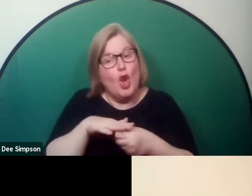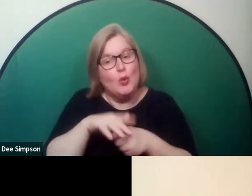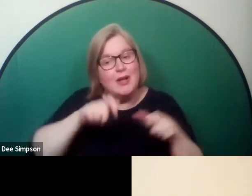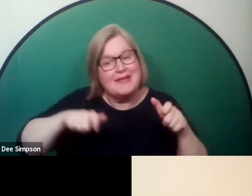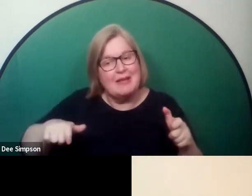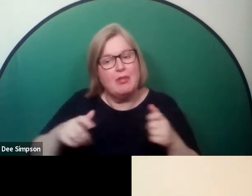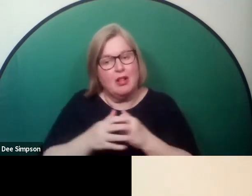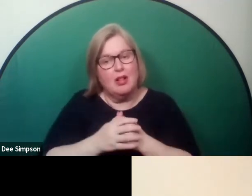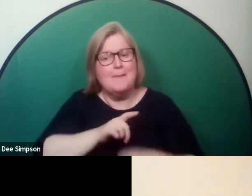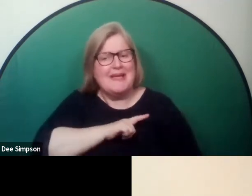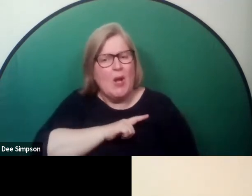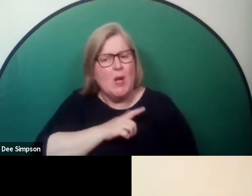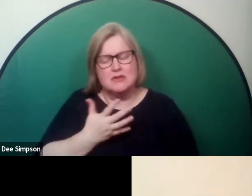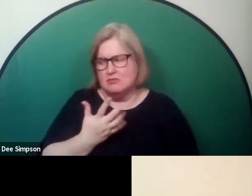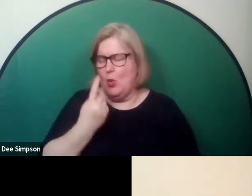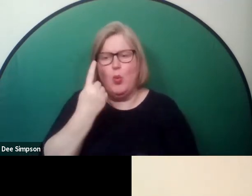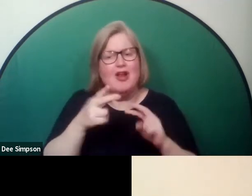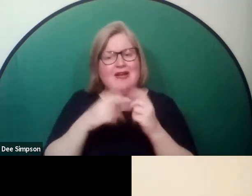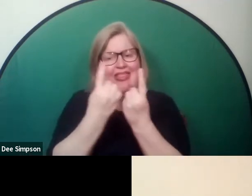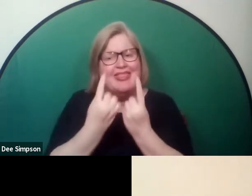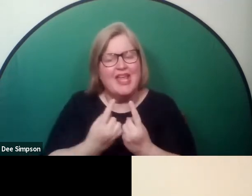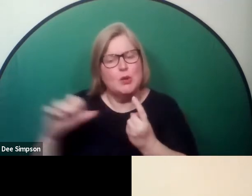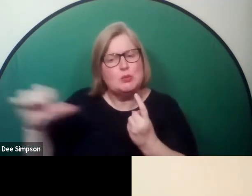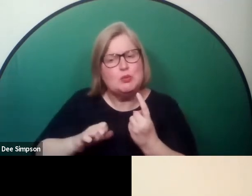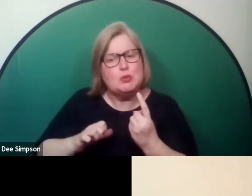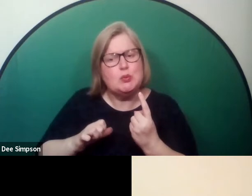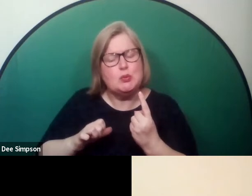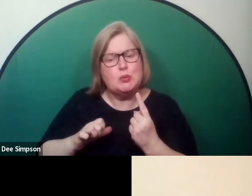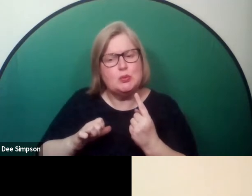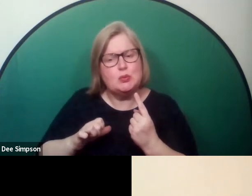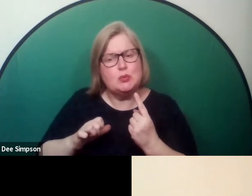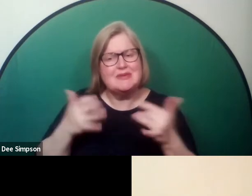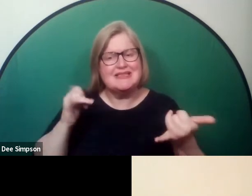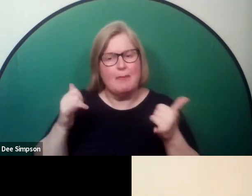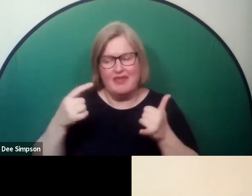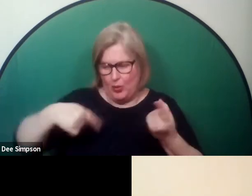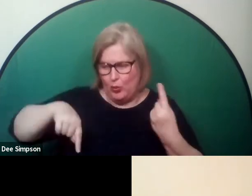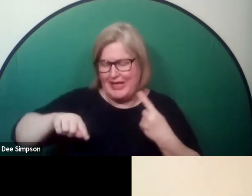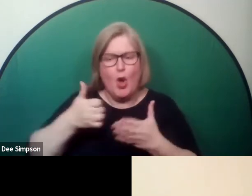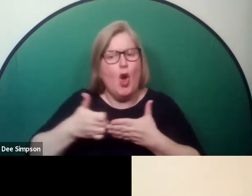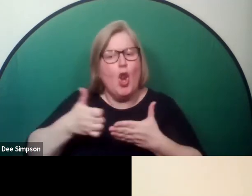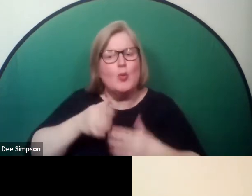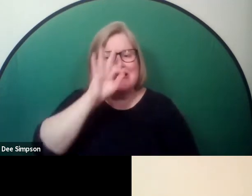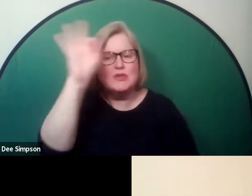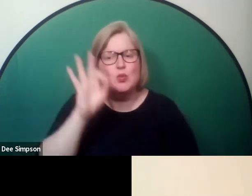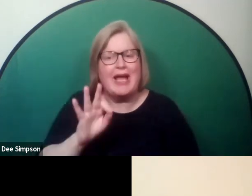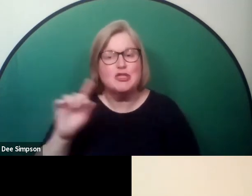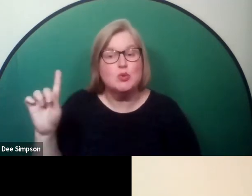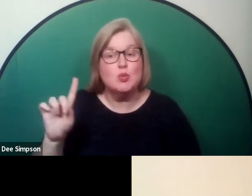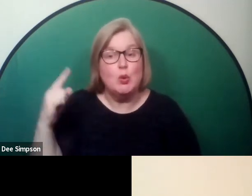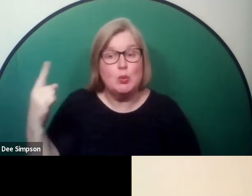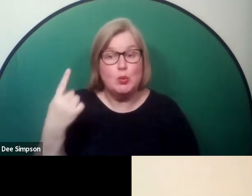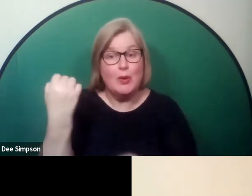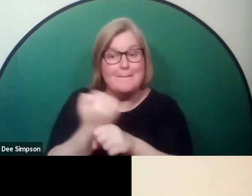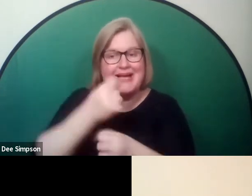people, because one of the things that is something that we always question is who made